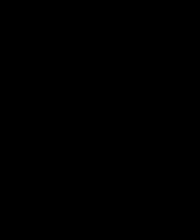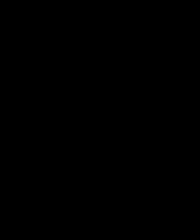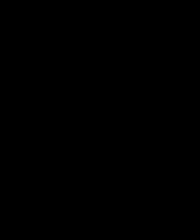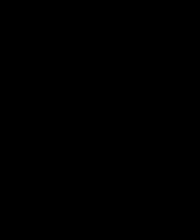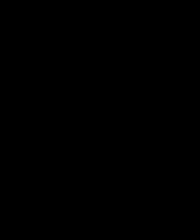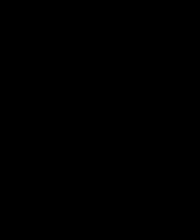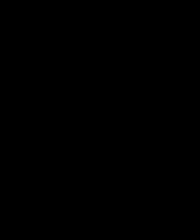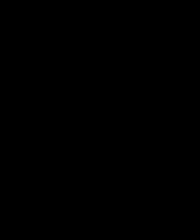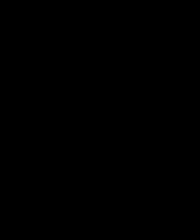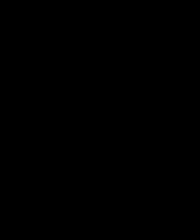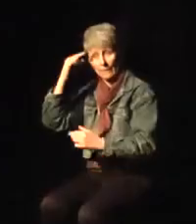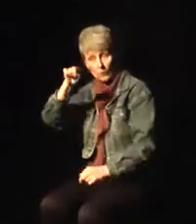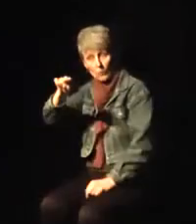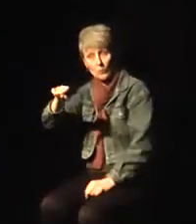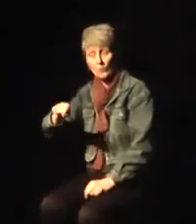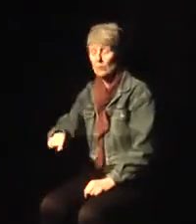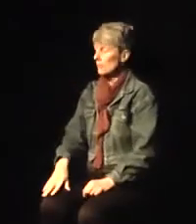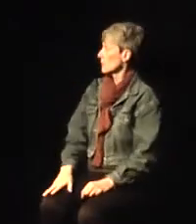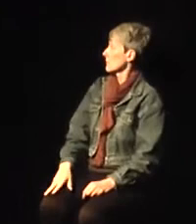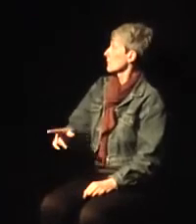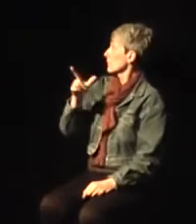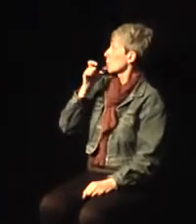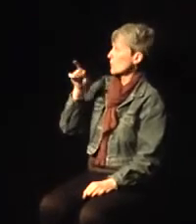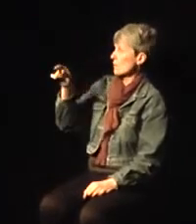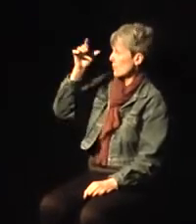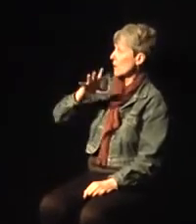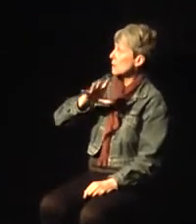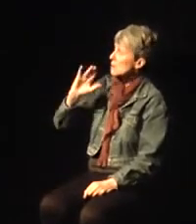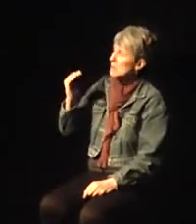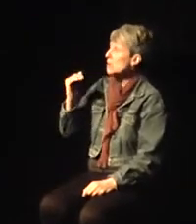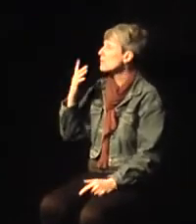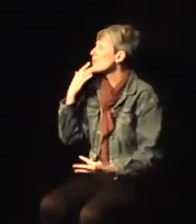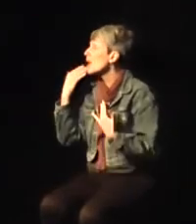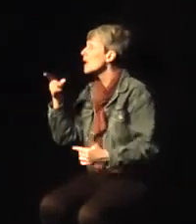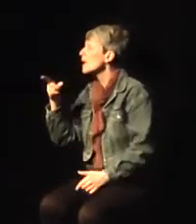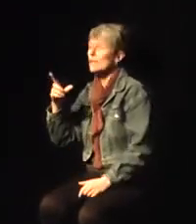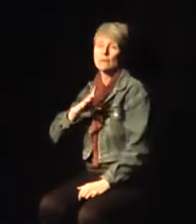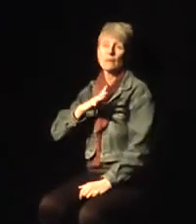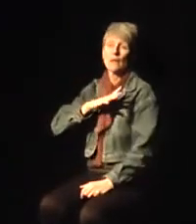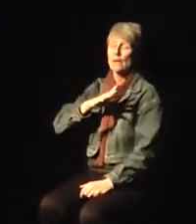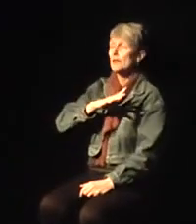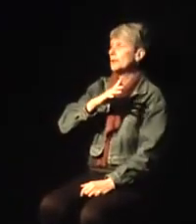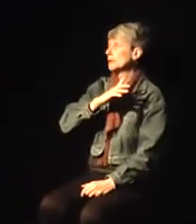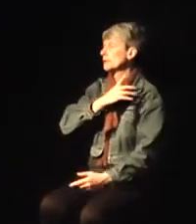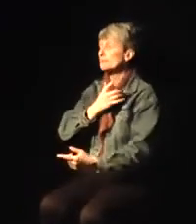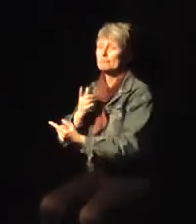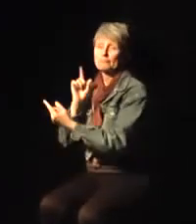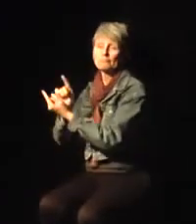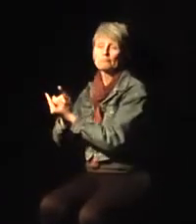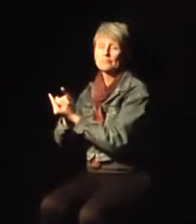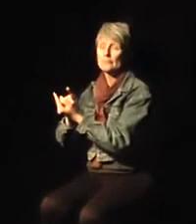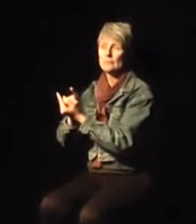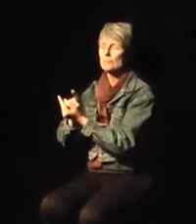of my classroom waiting for me. I don't know who this guy is. He seems friendly enough. It's strange to me when I'm a